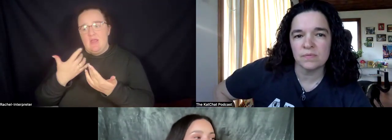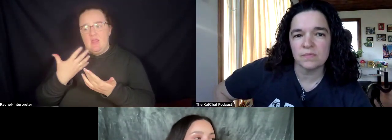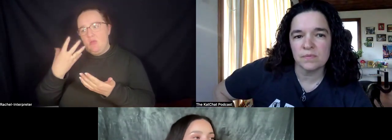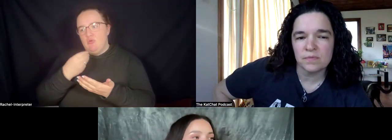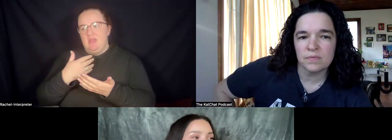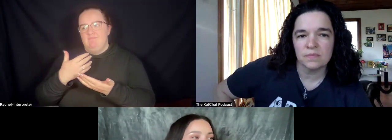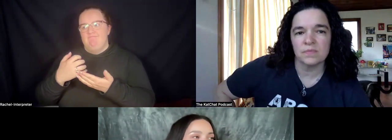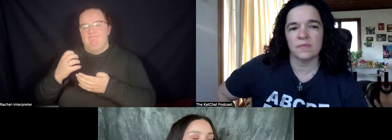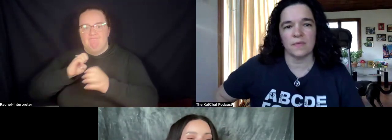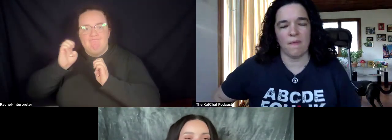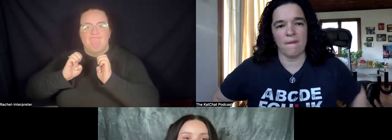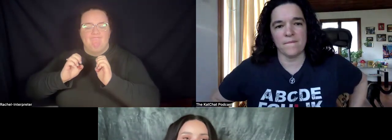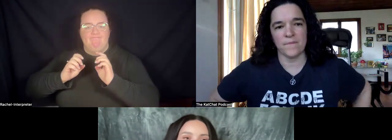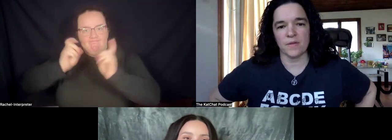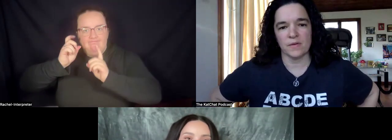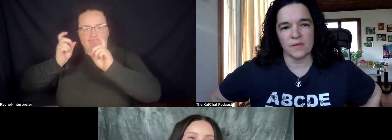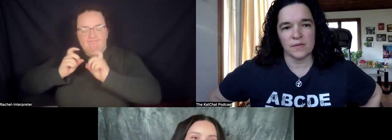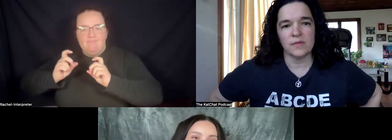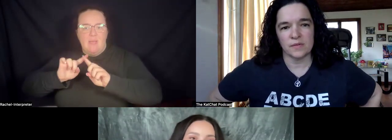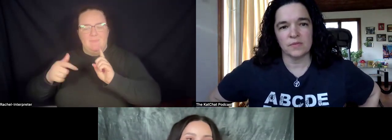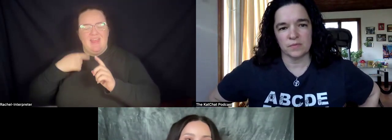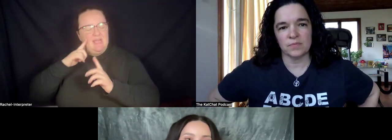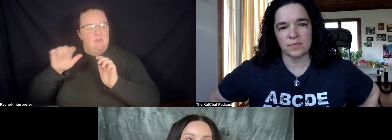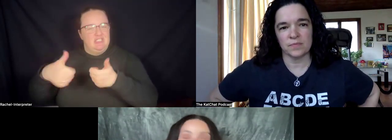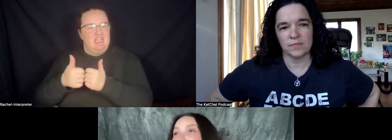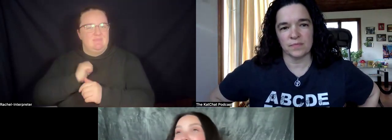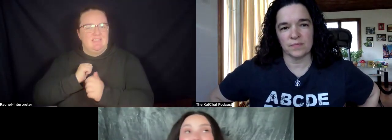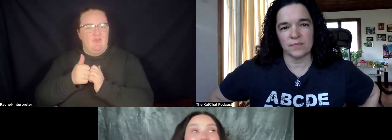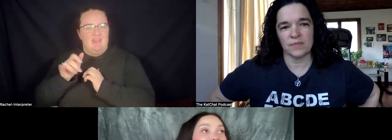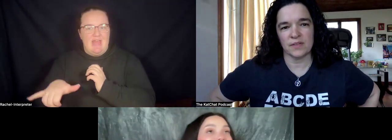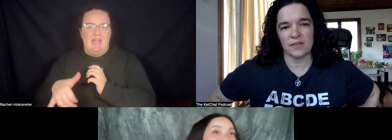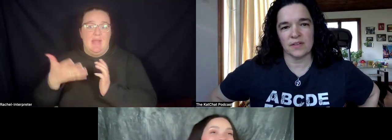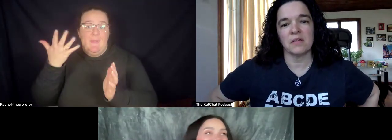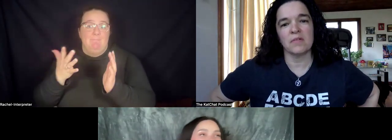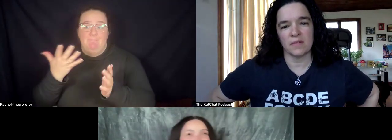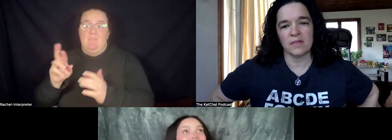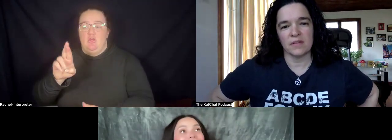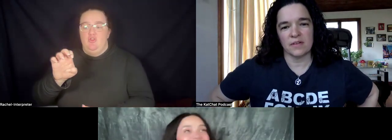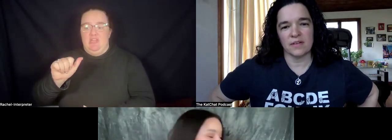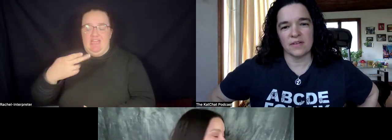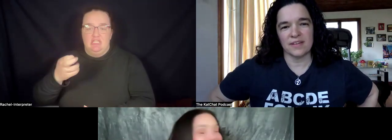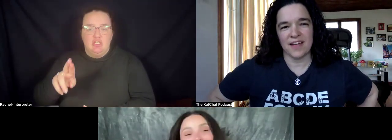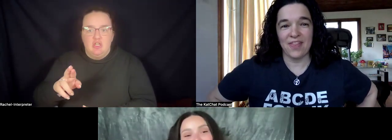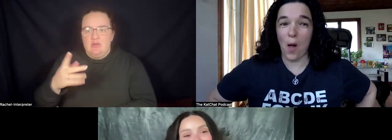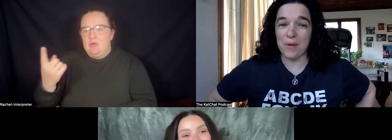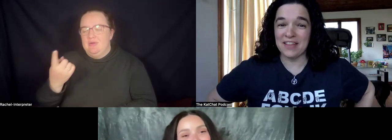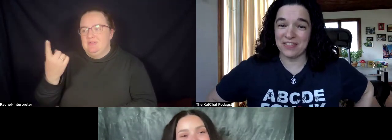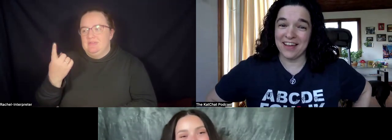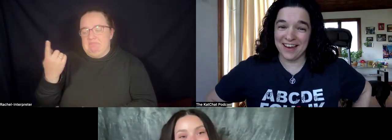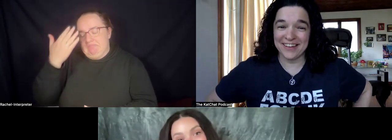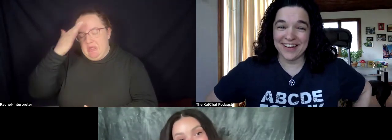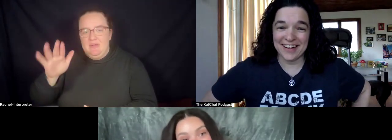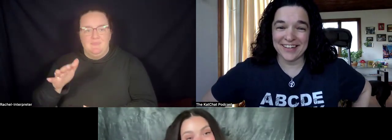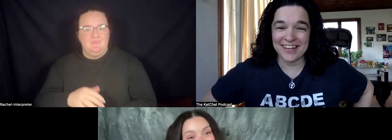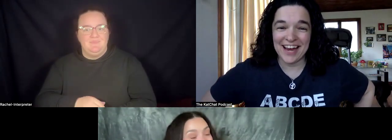person. But I would like to sort of challenge myself with that. Maybe Reacher or not sure, That would be,